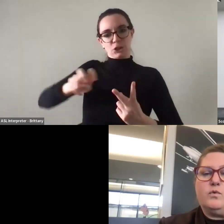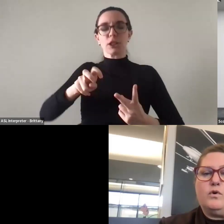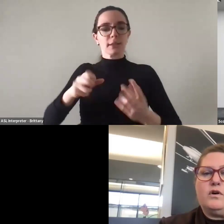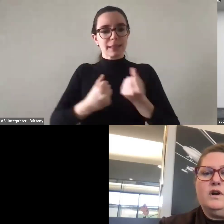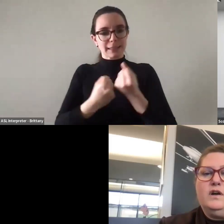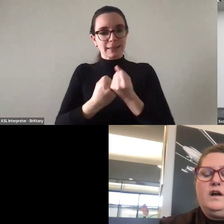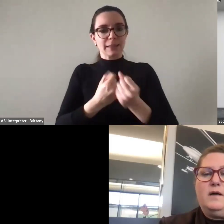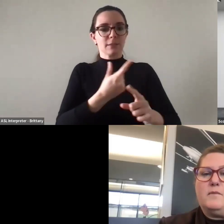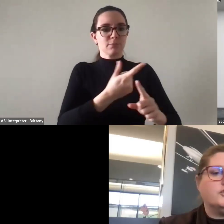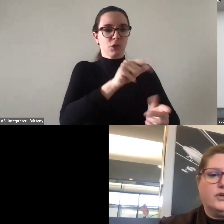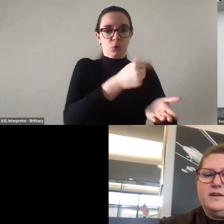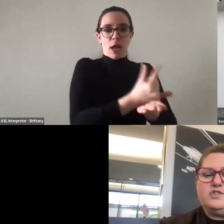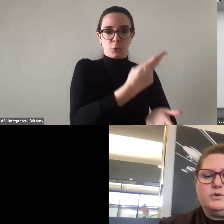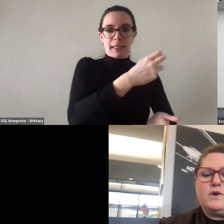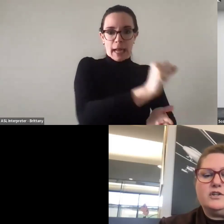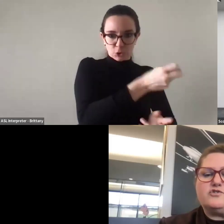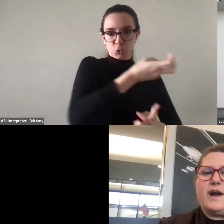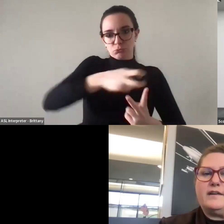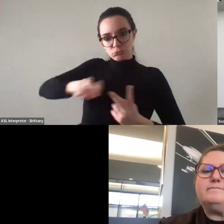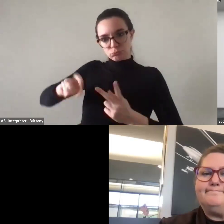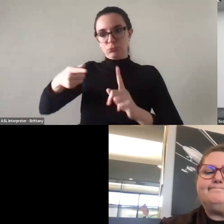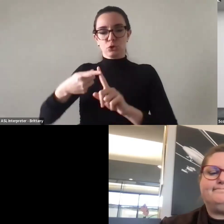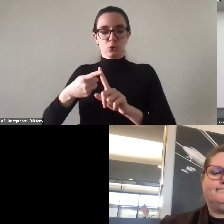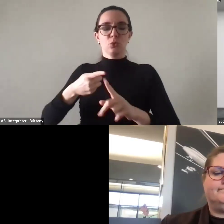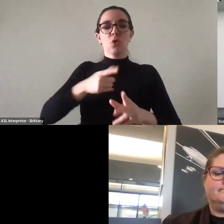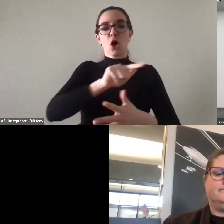looking for alternatives to college track.